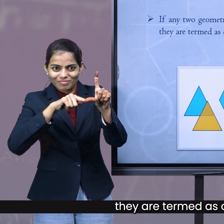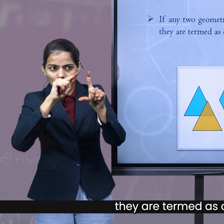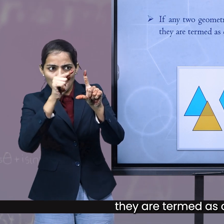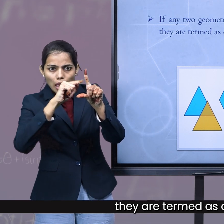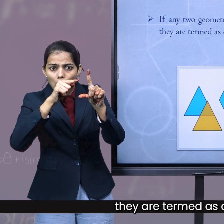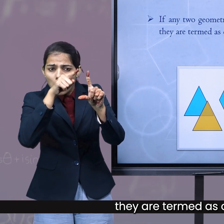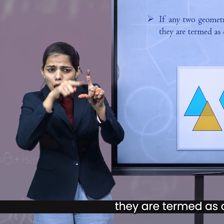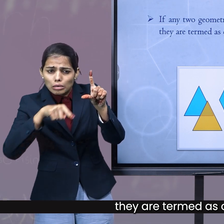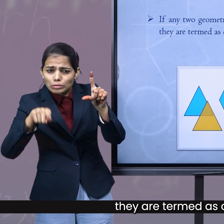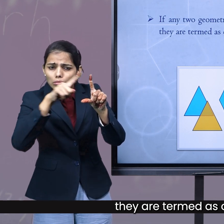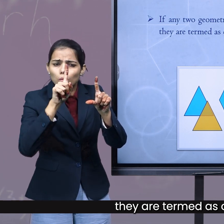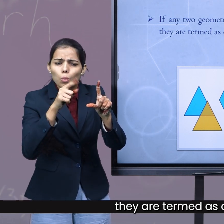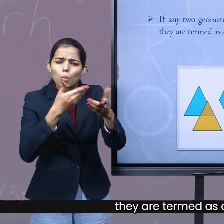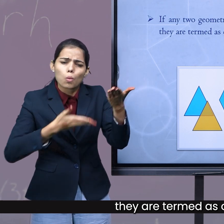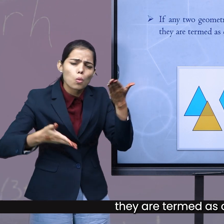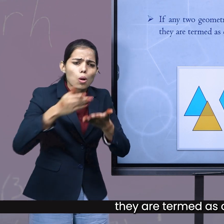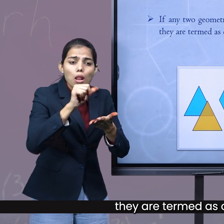as congruent figures.